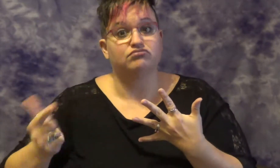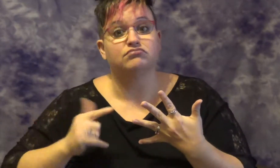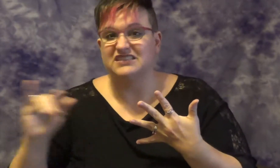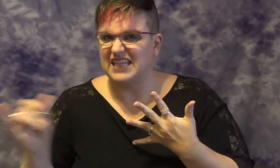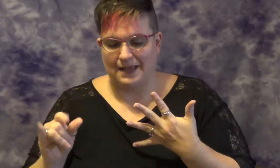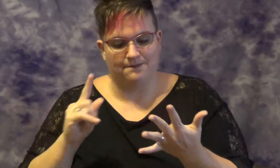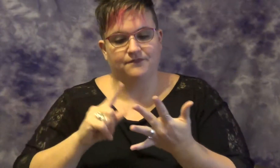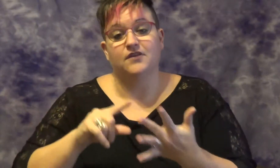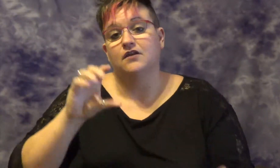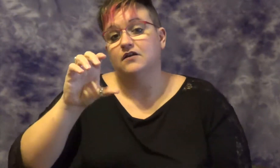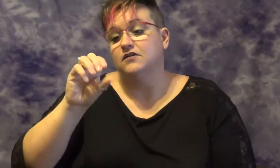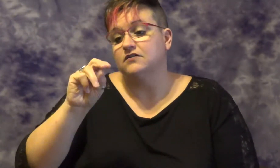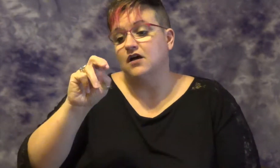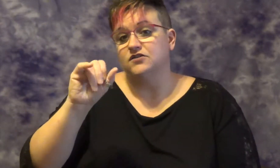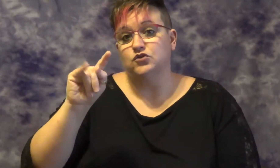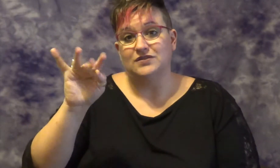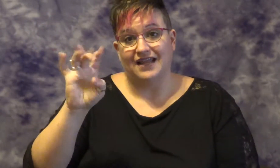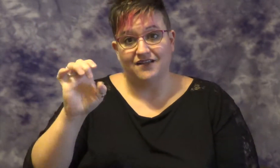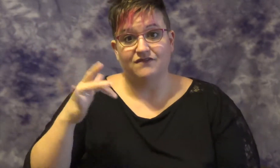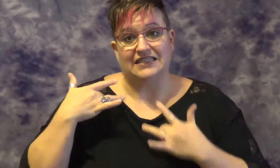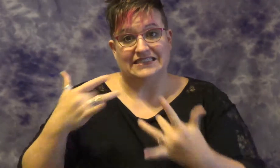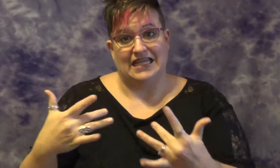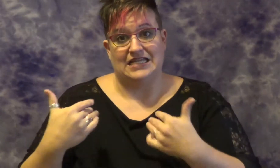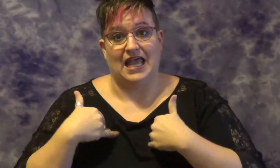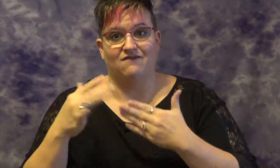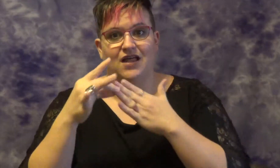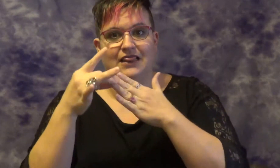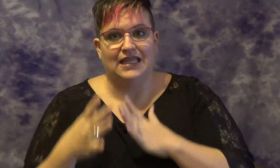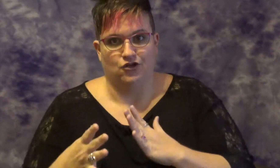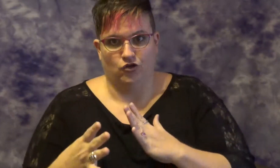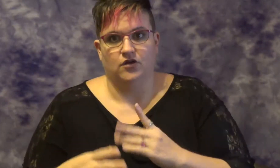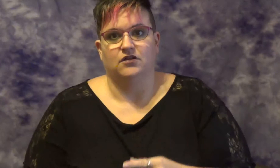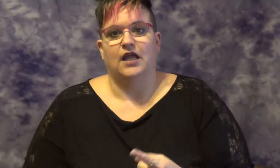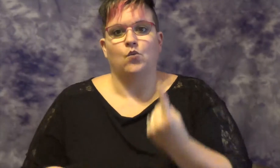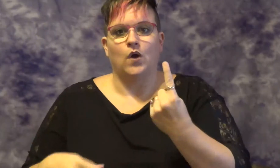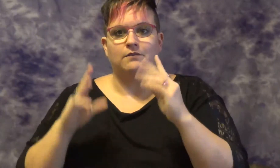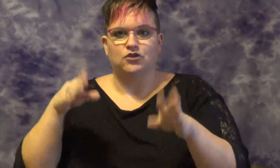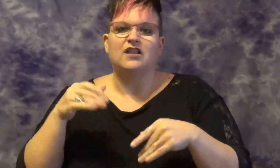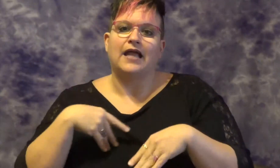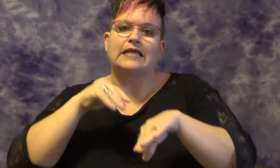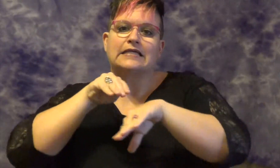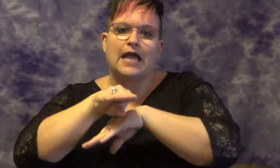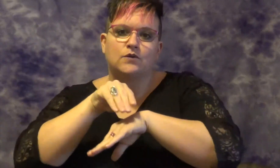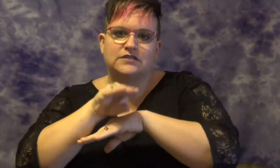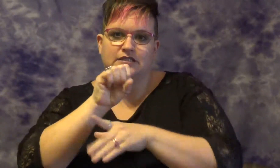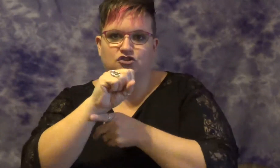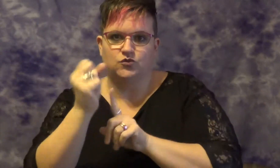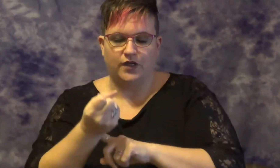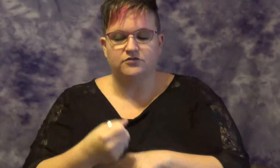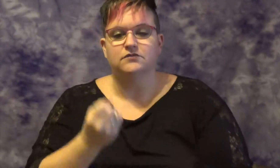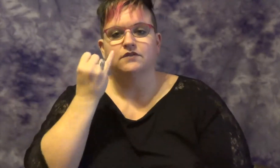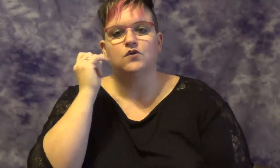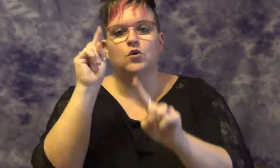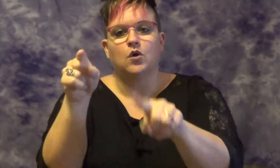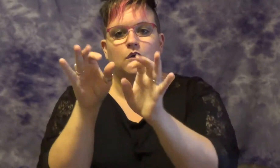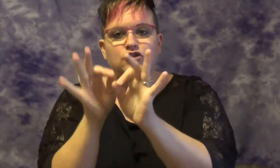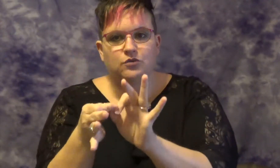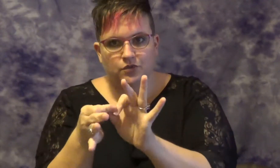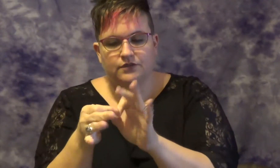I say that wrong every time. The first one, intimate, you have a lot of turn taking as well as in casual. Now